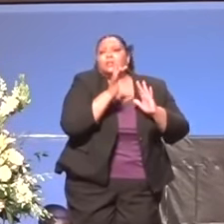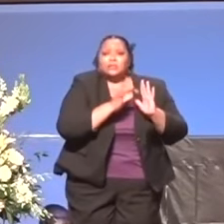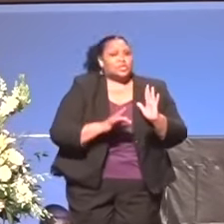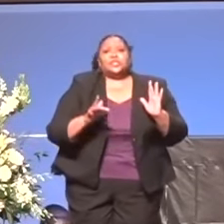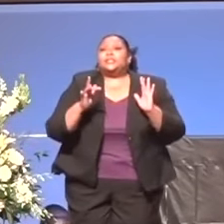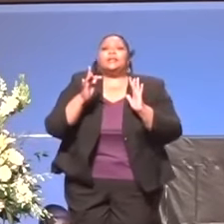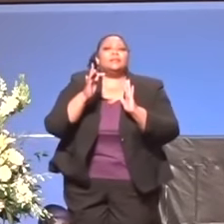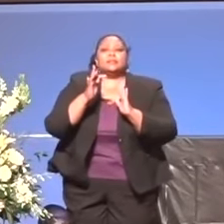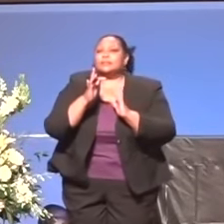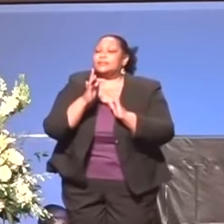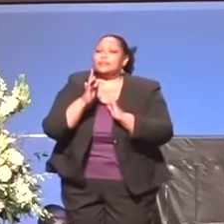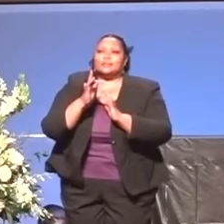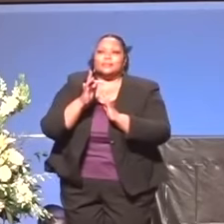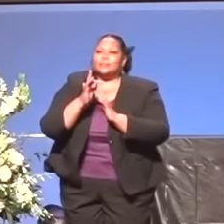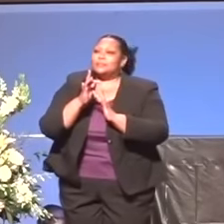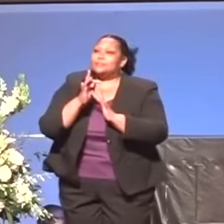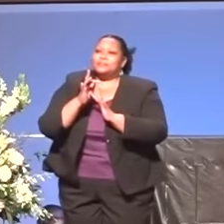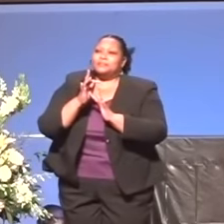Jesus.